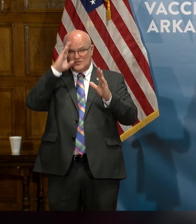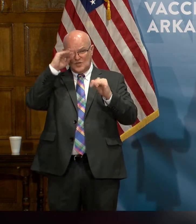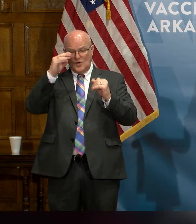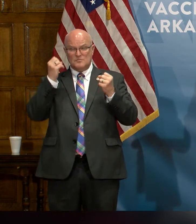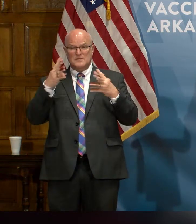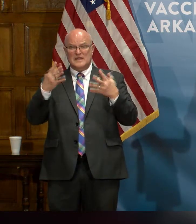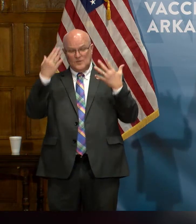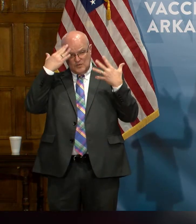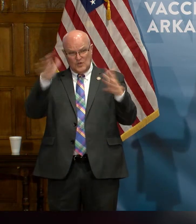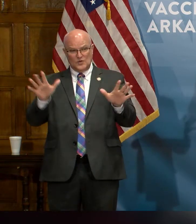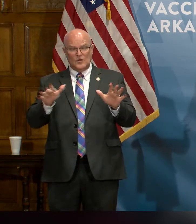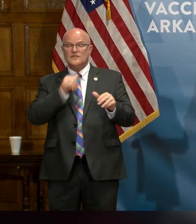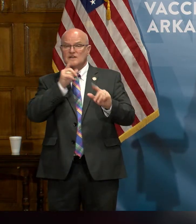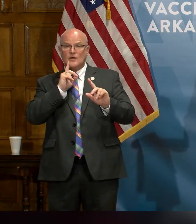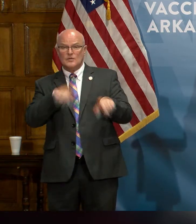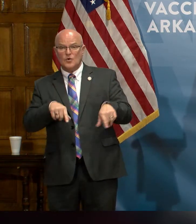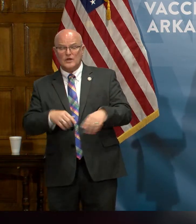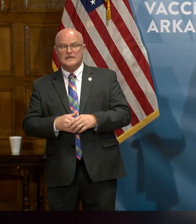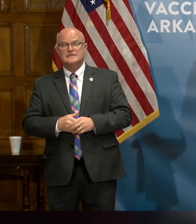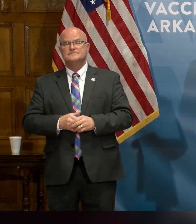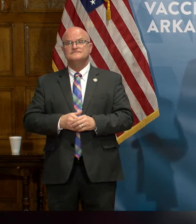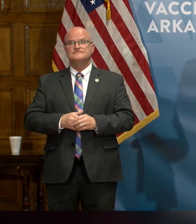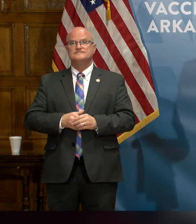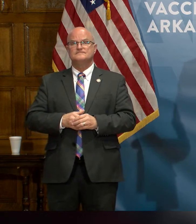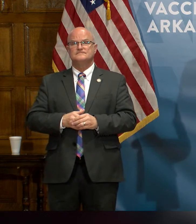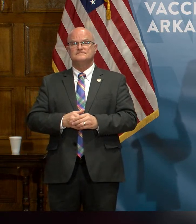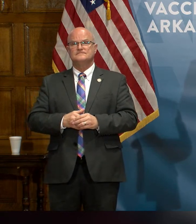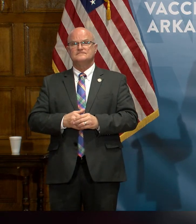don't know now that might not be reported?